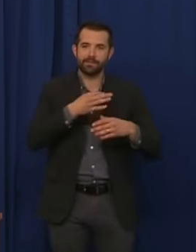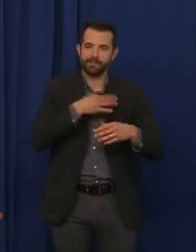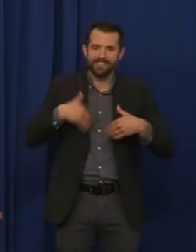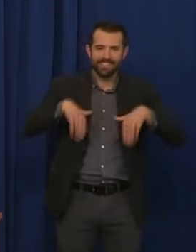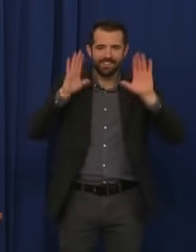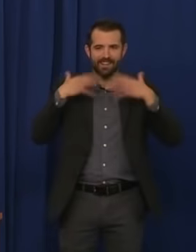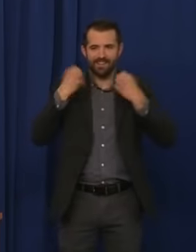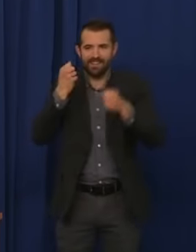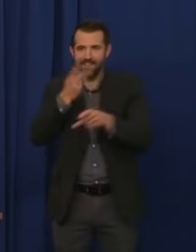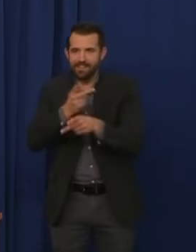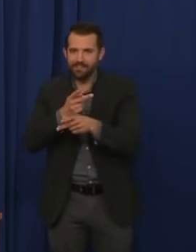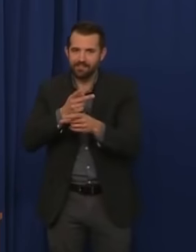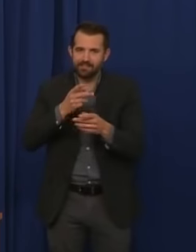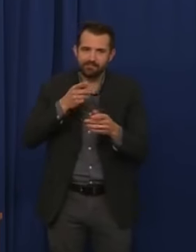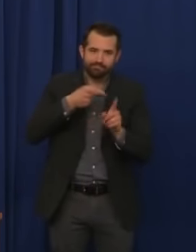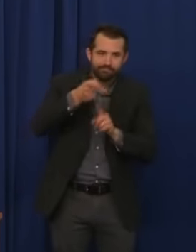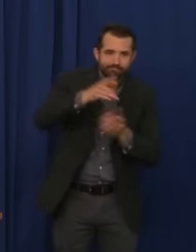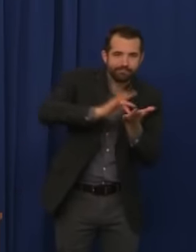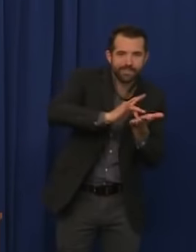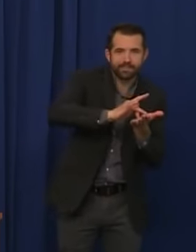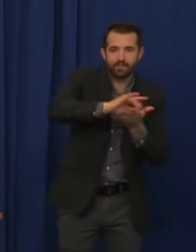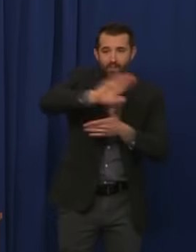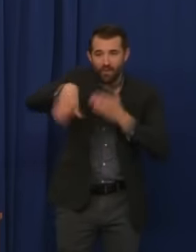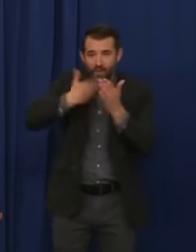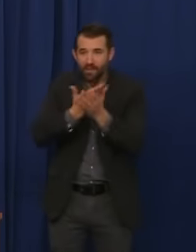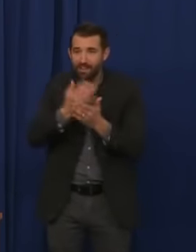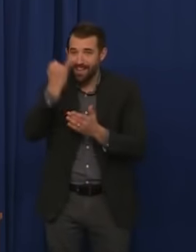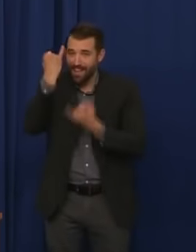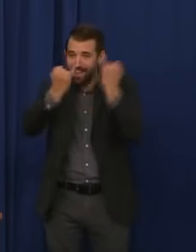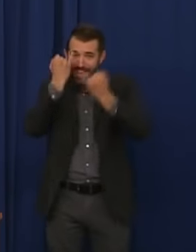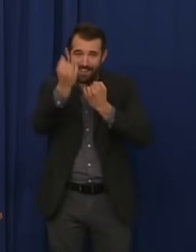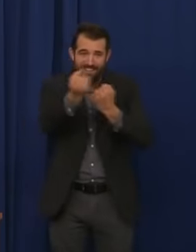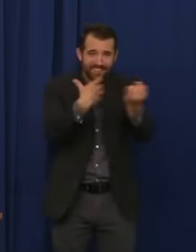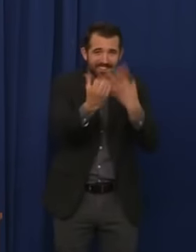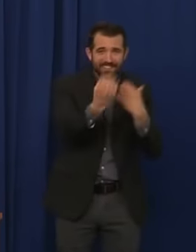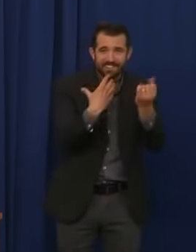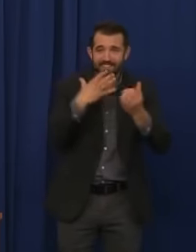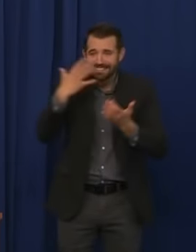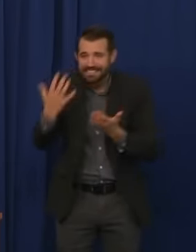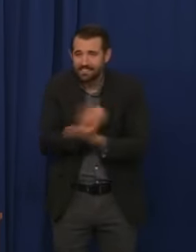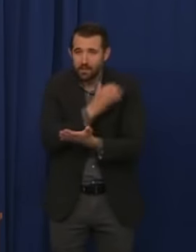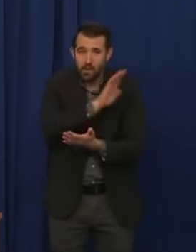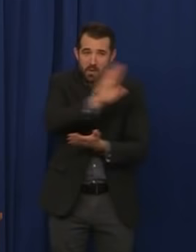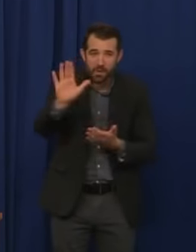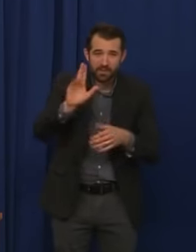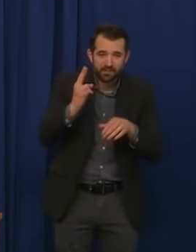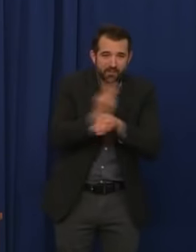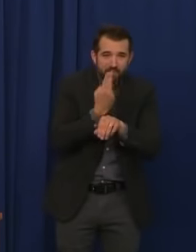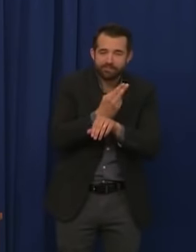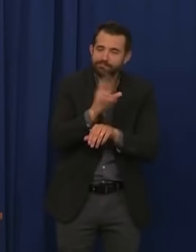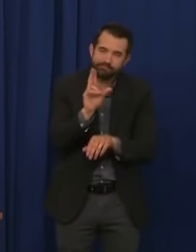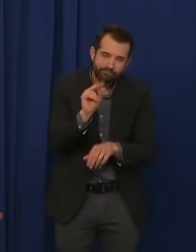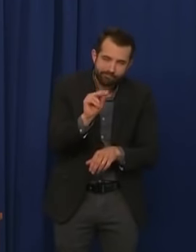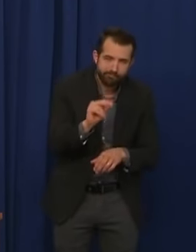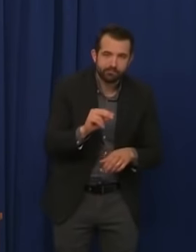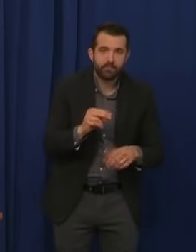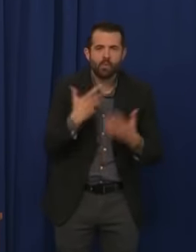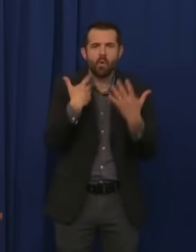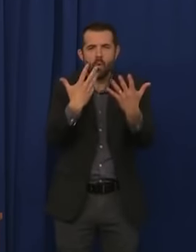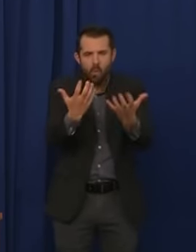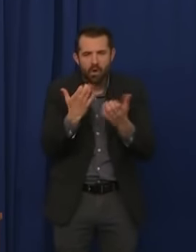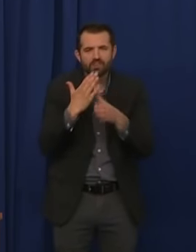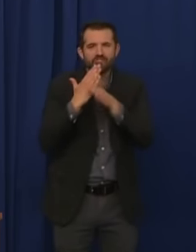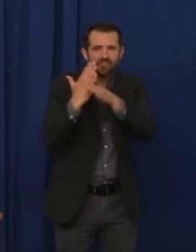we won't be able to implement everybody's suggestions, we want to provide a path for members of the public to share all of their